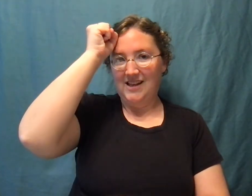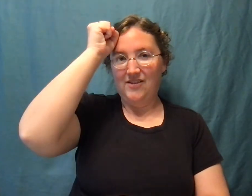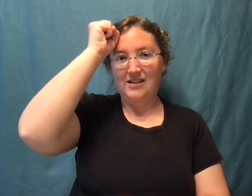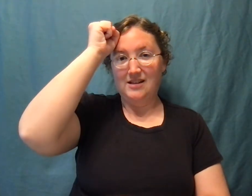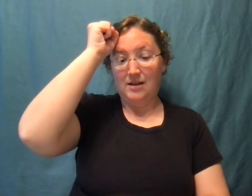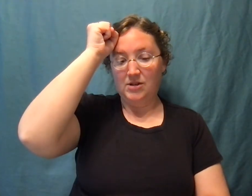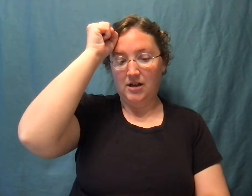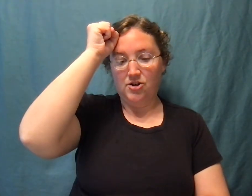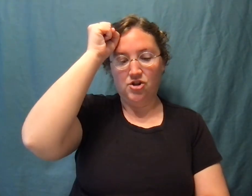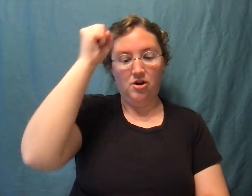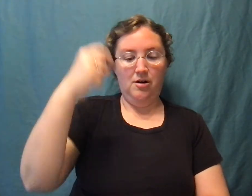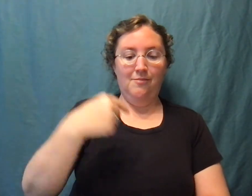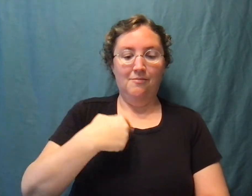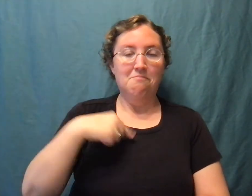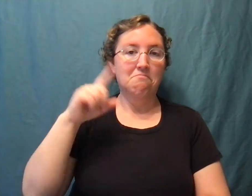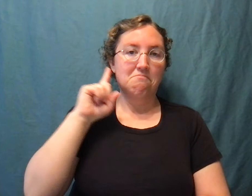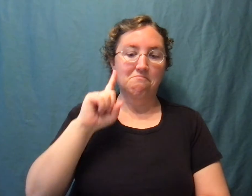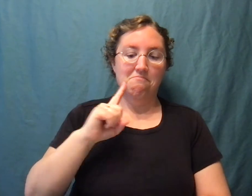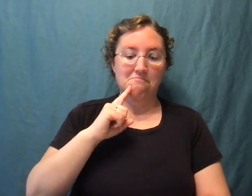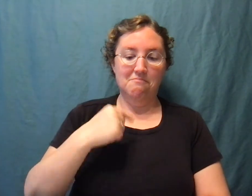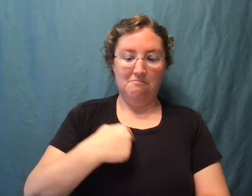his name sign as Sean.